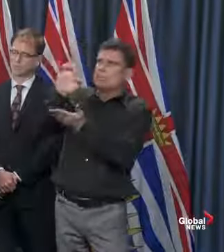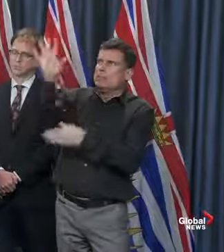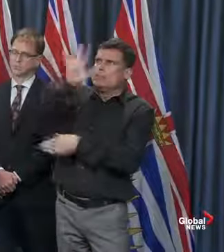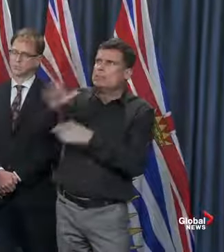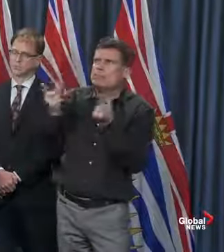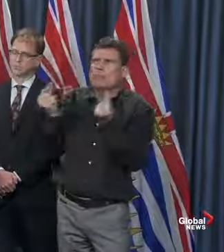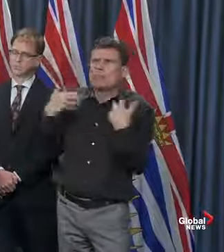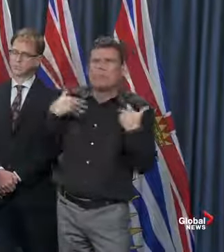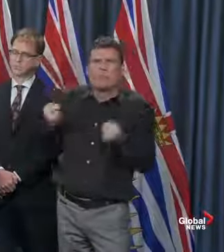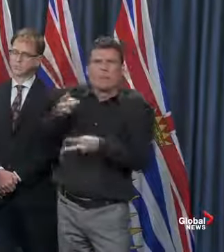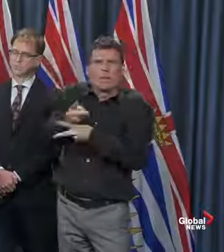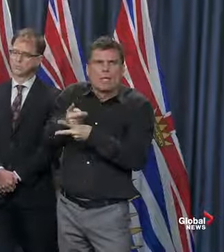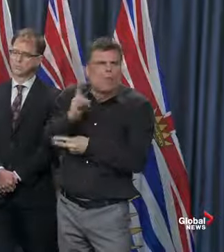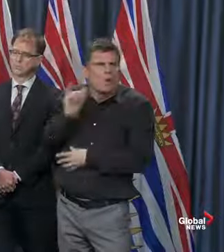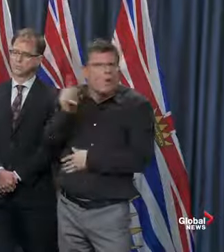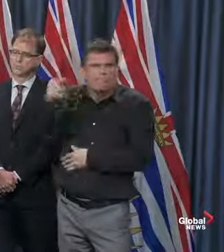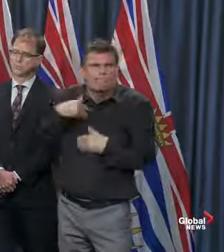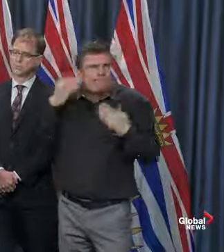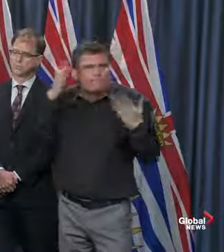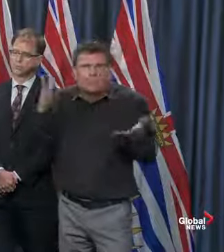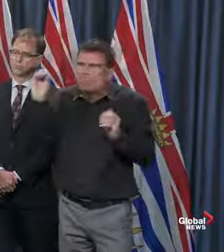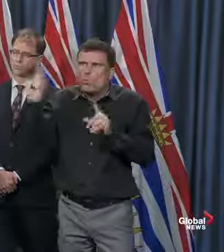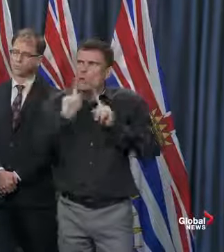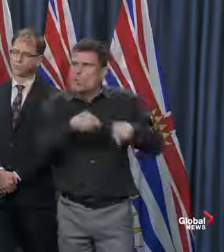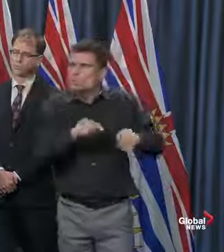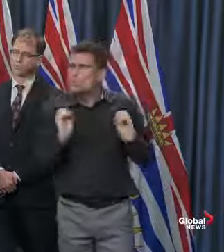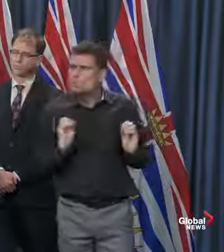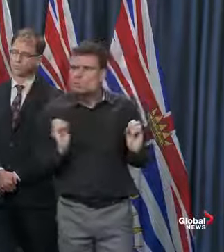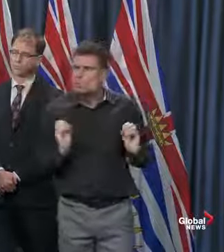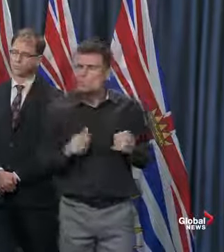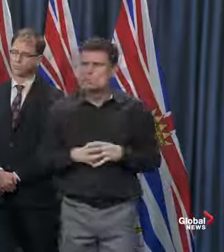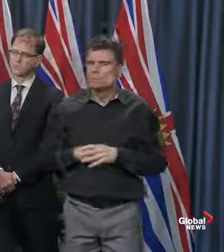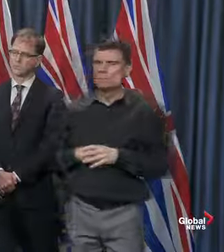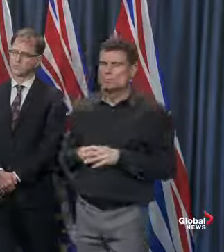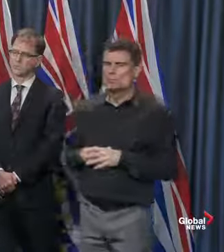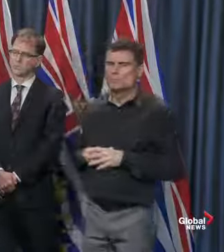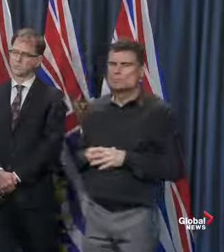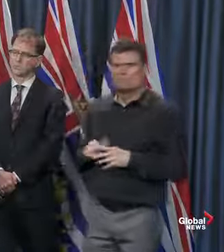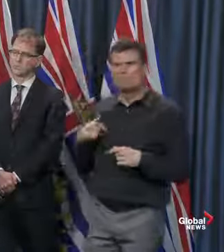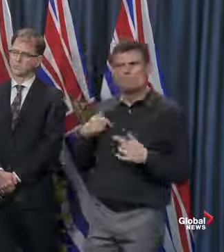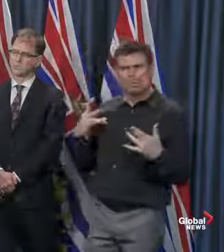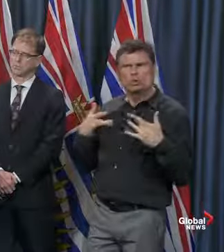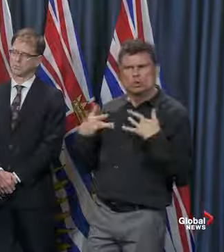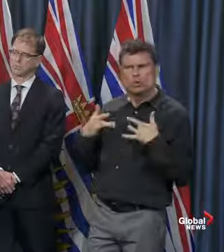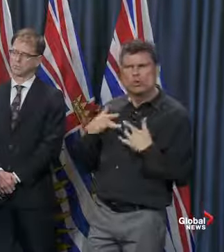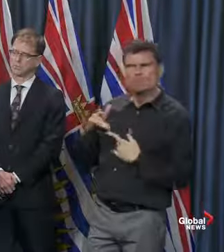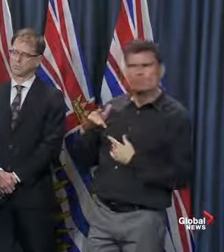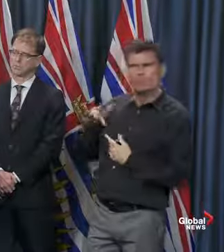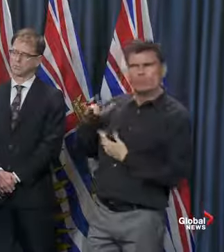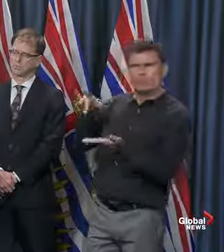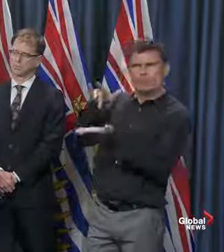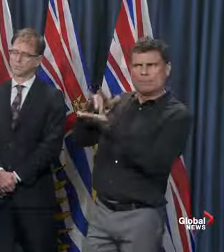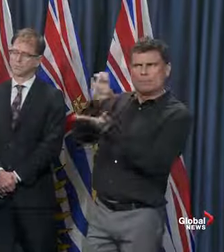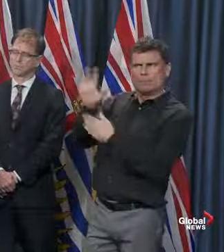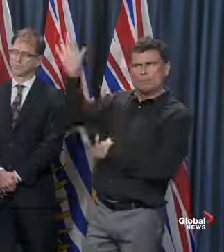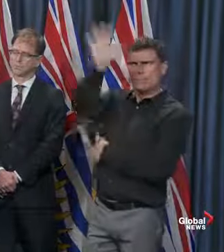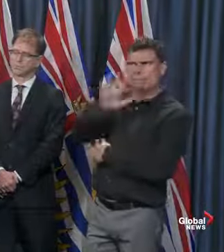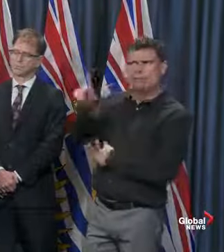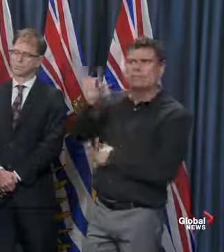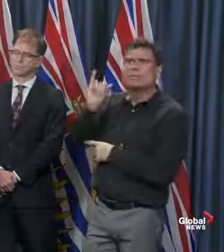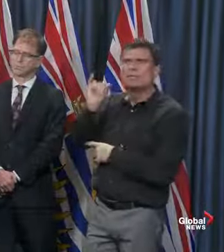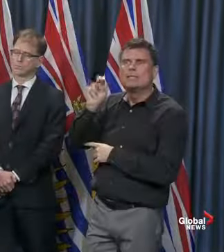the fact that we're not seeing where in Interior these cases are, and I know you've said this is for privacy reasons,